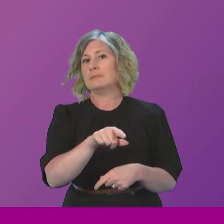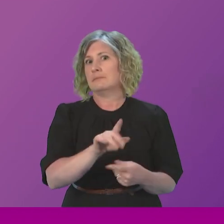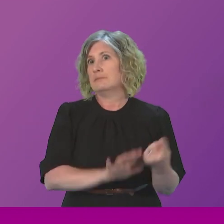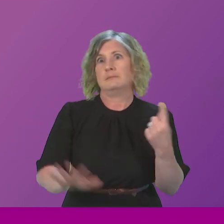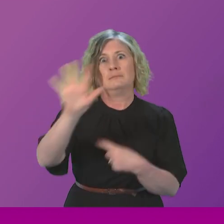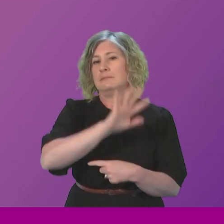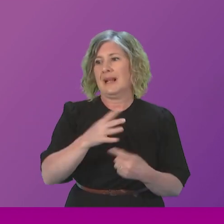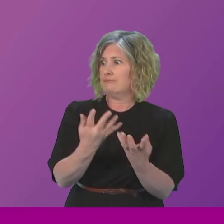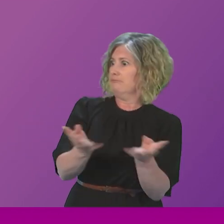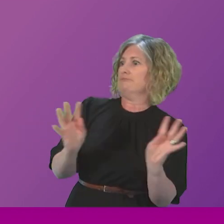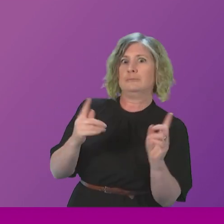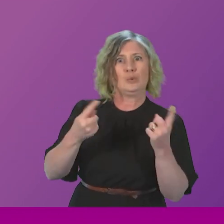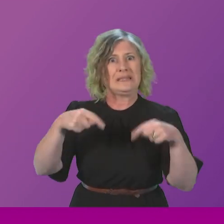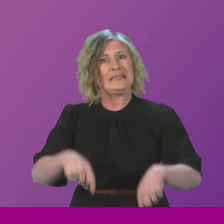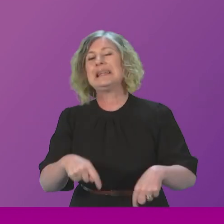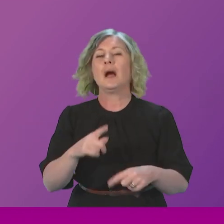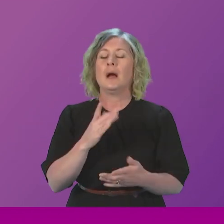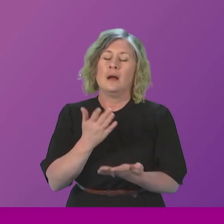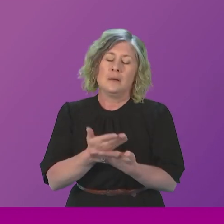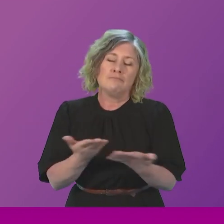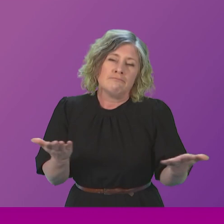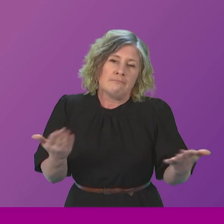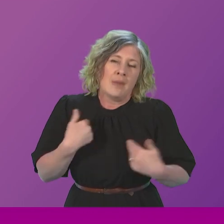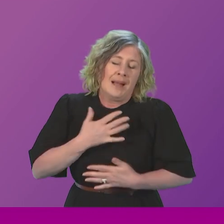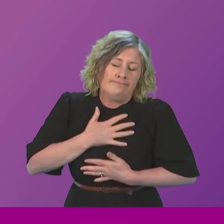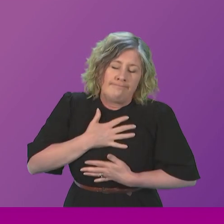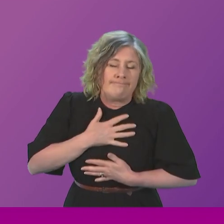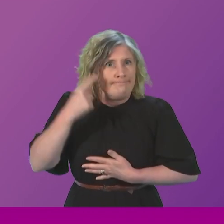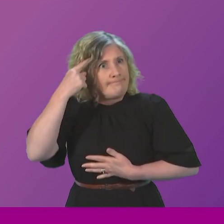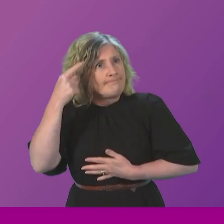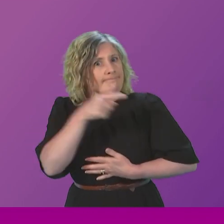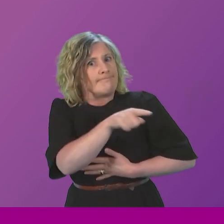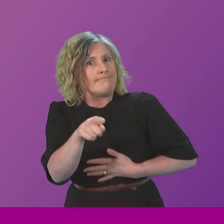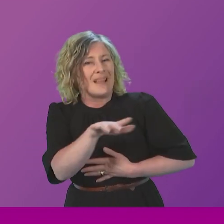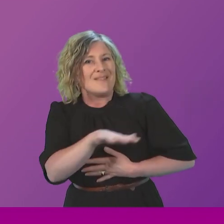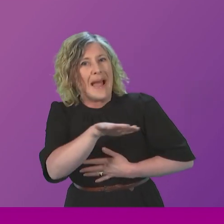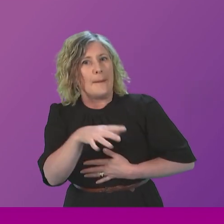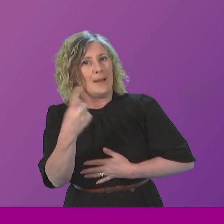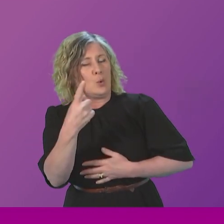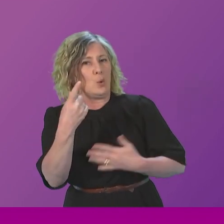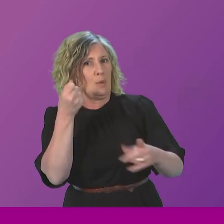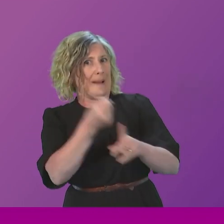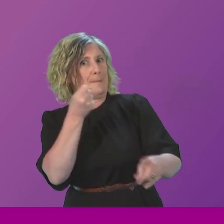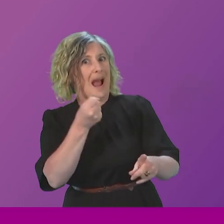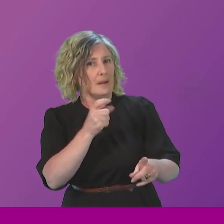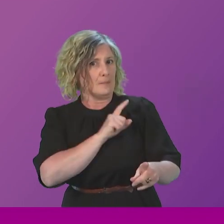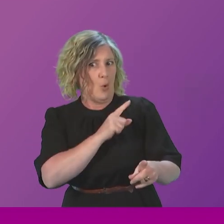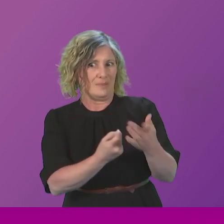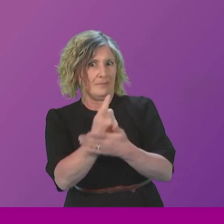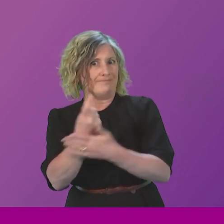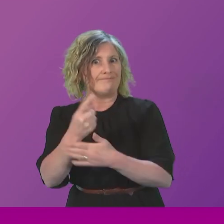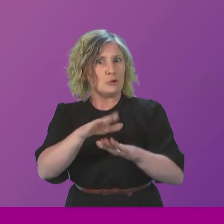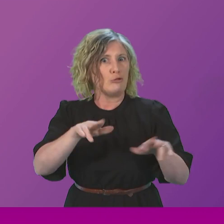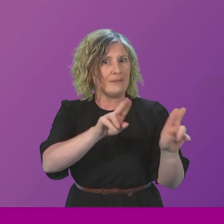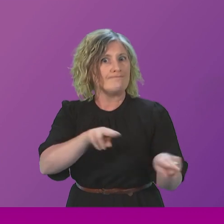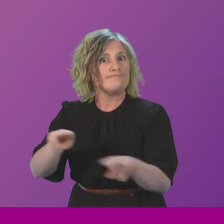the chamber. My thoughts are, with all of those families that have been impacted and have been affected by some of the challenges that the